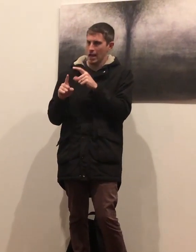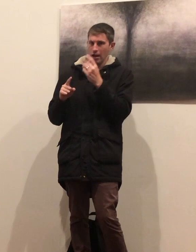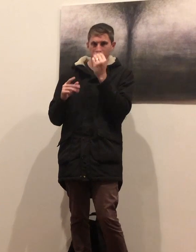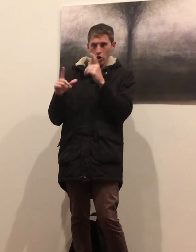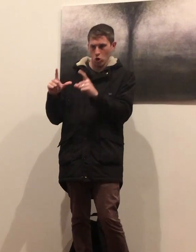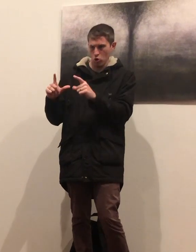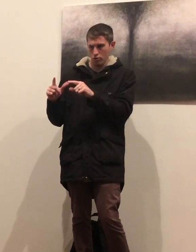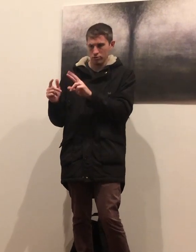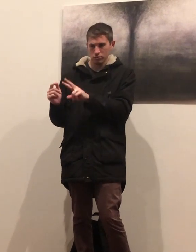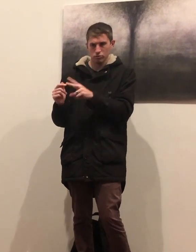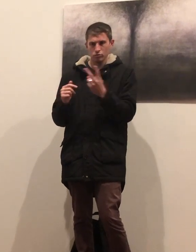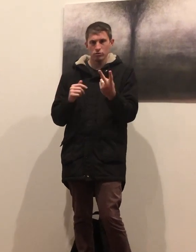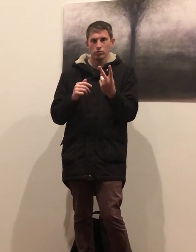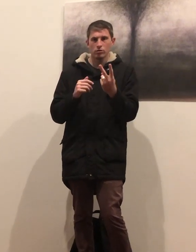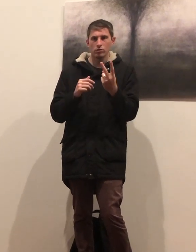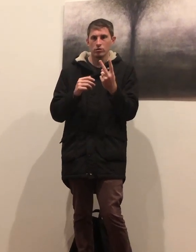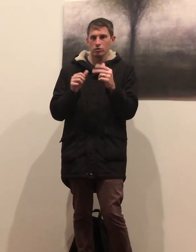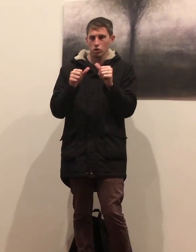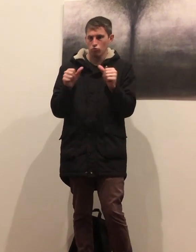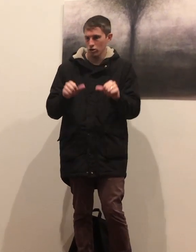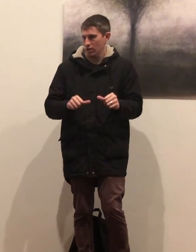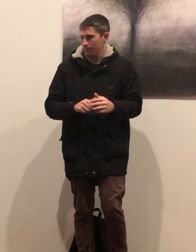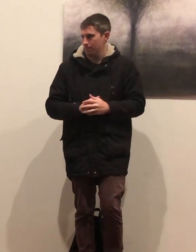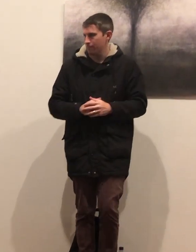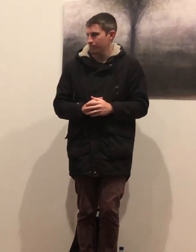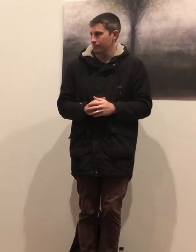a sculpture? It was a bit of a challenge because